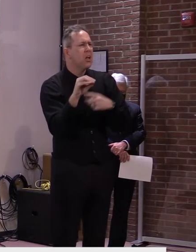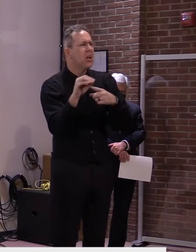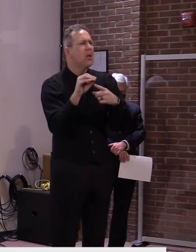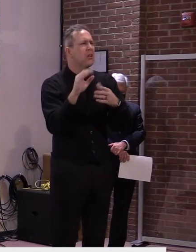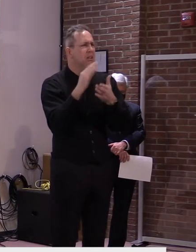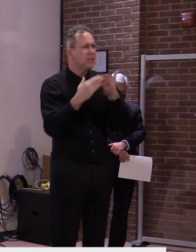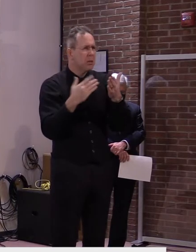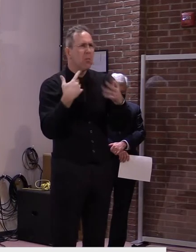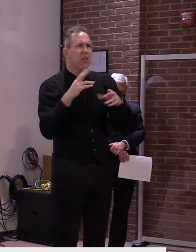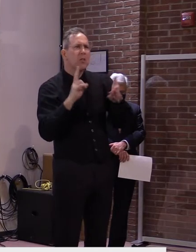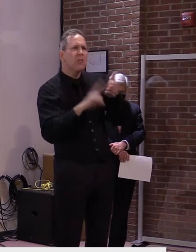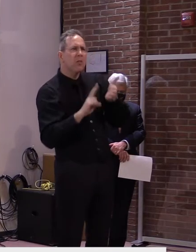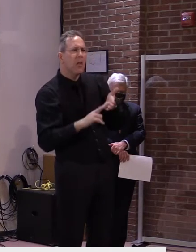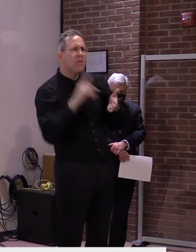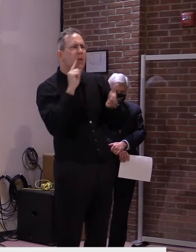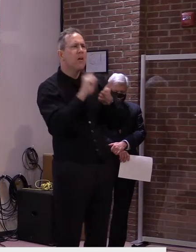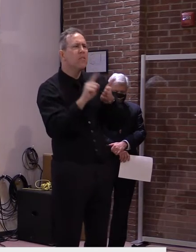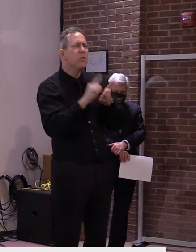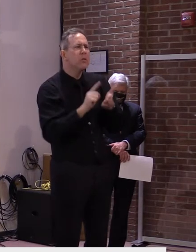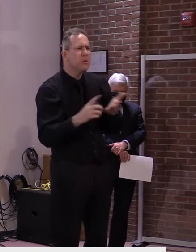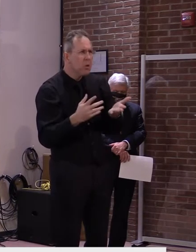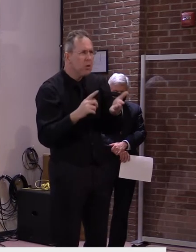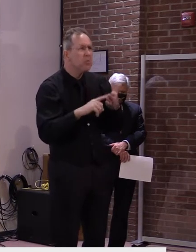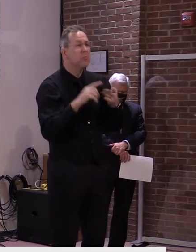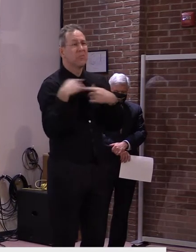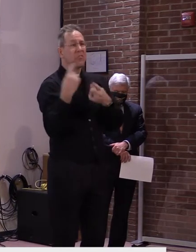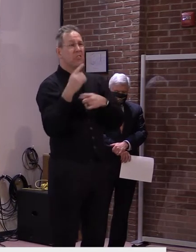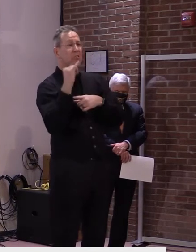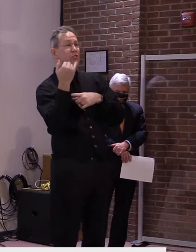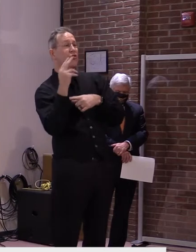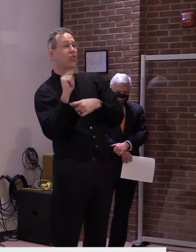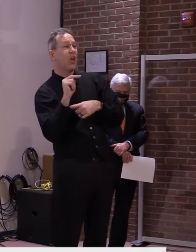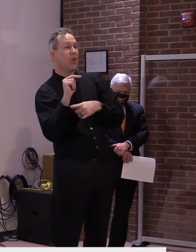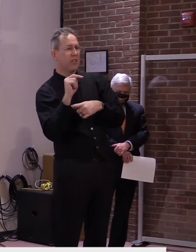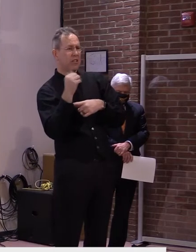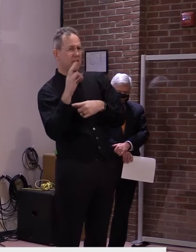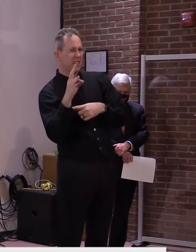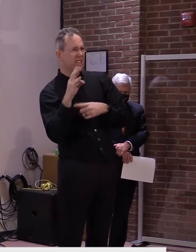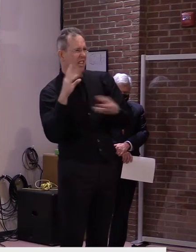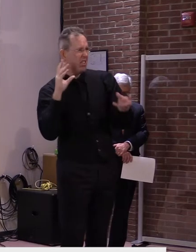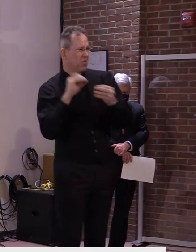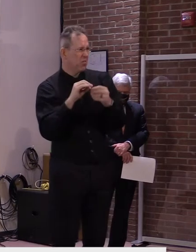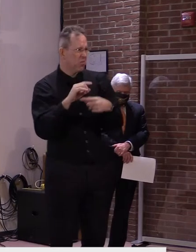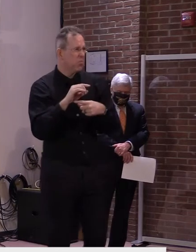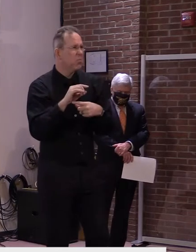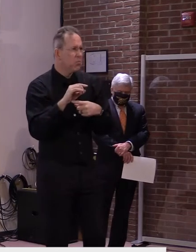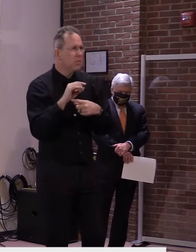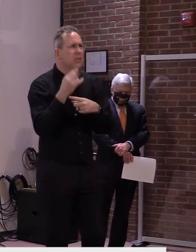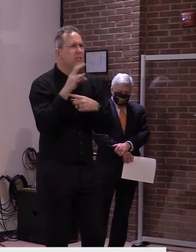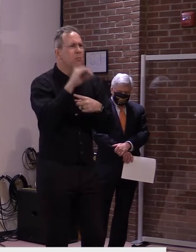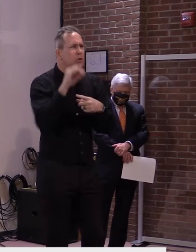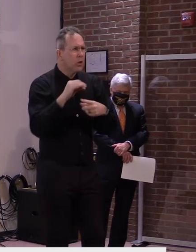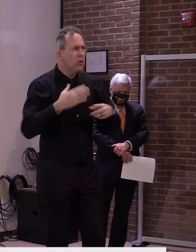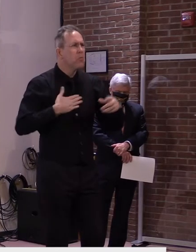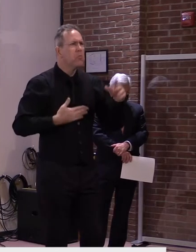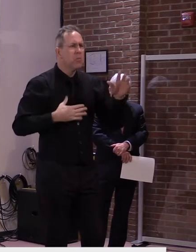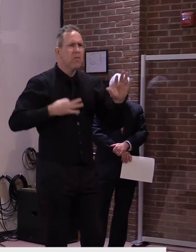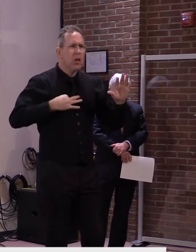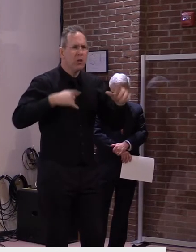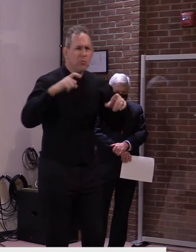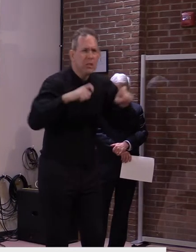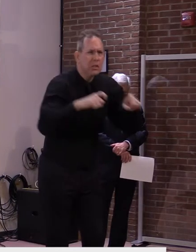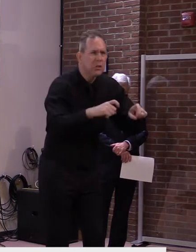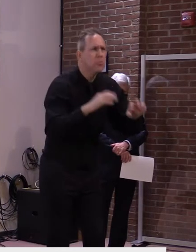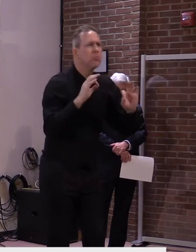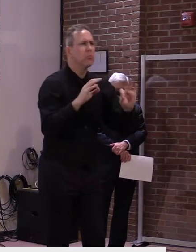January 17th, we had a participation rate of 41% with two positive cases. This translates to a positivity